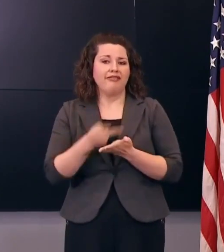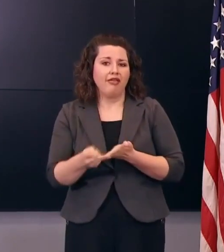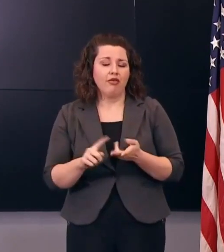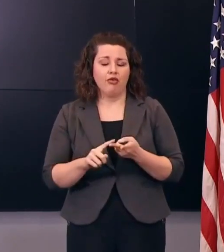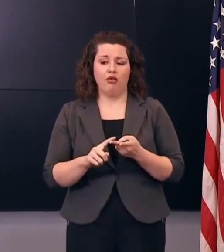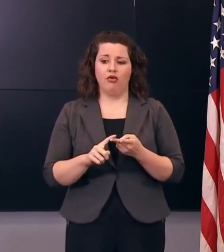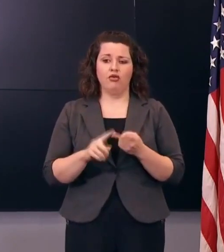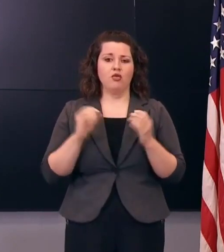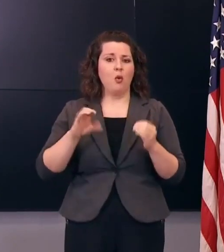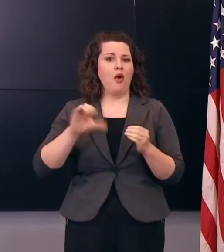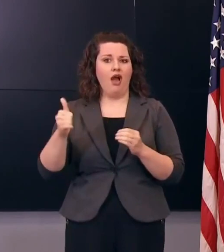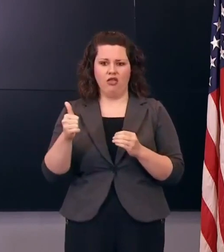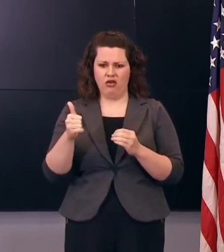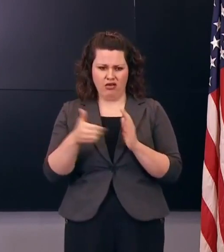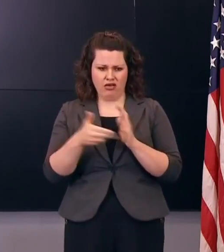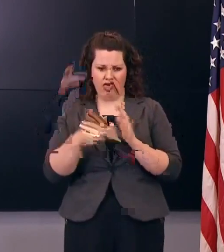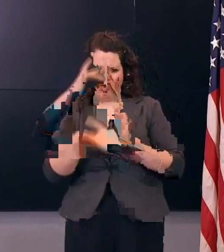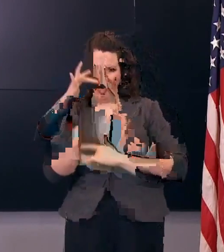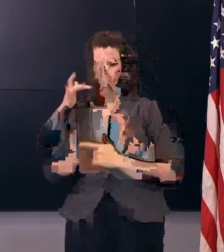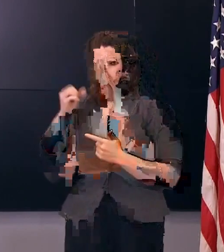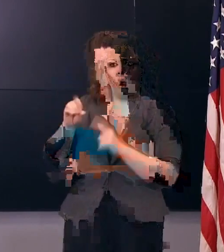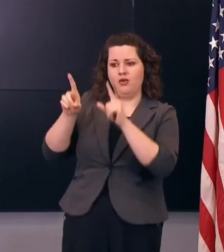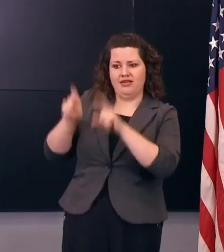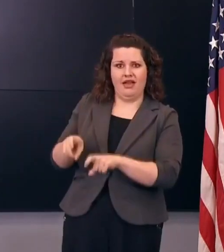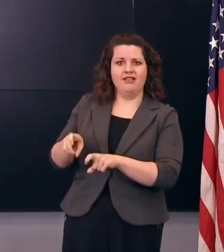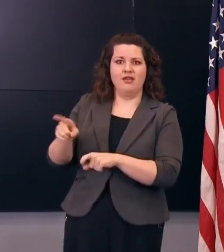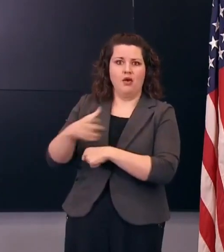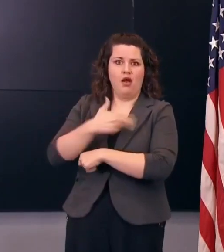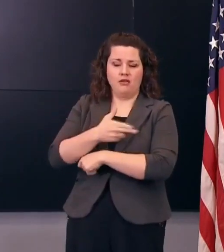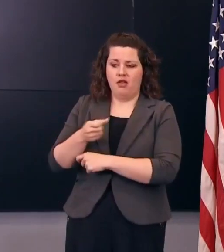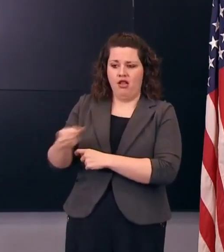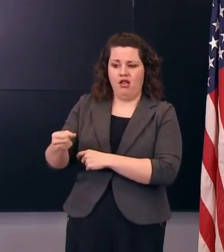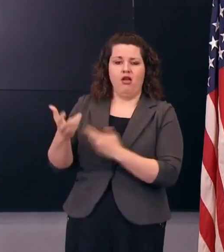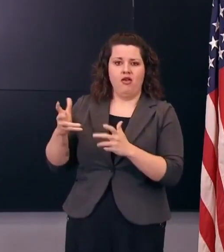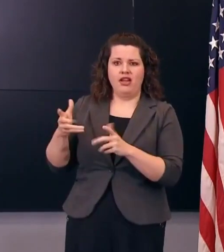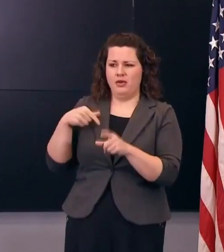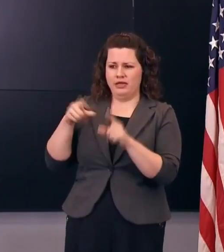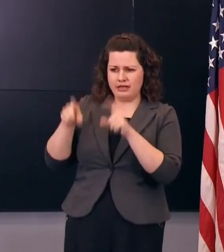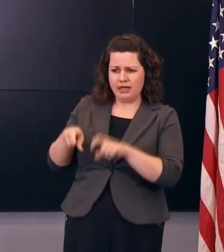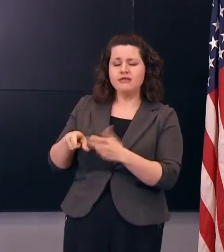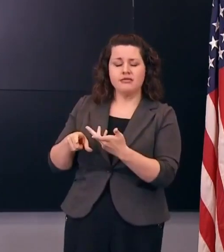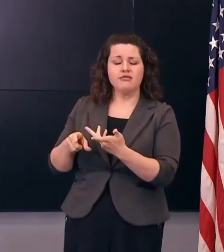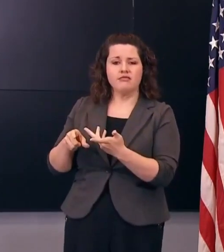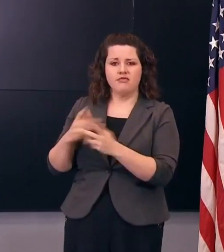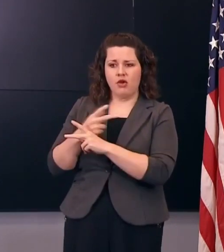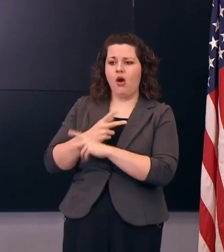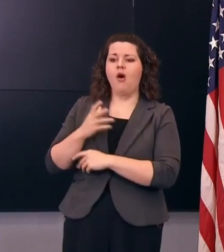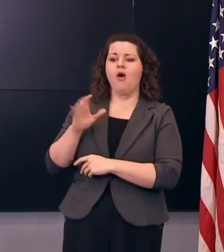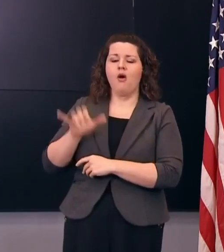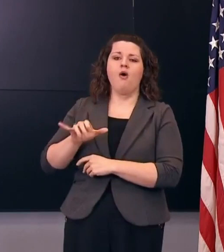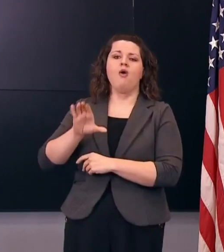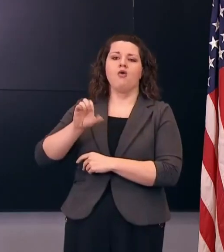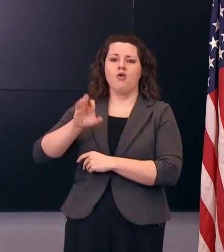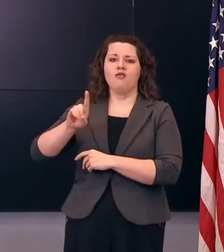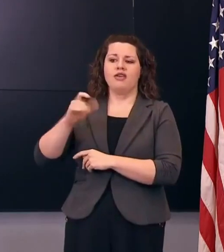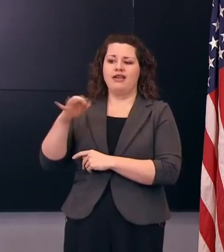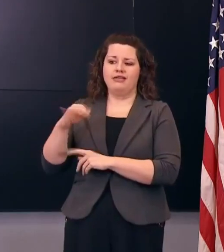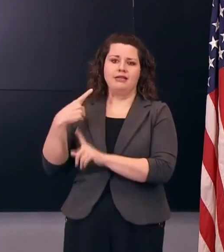other diagnosis that they can tie that to, that were already hospitalized, that they had tested and found out that they tested